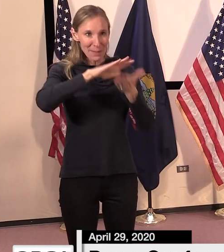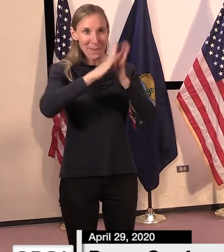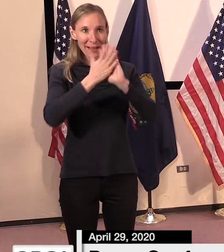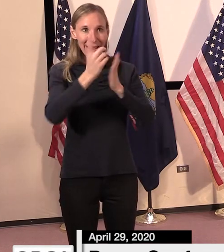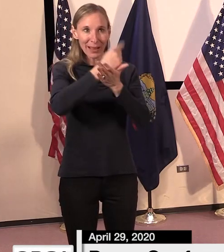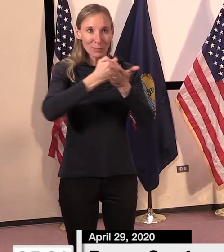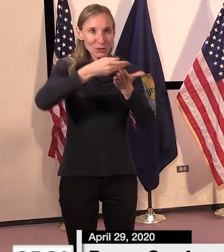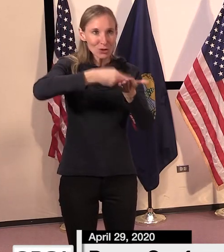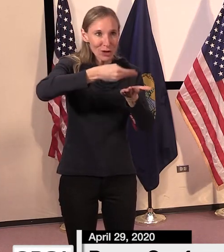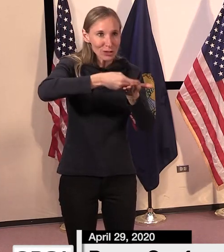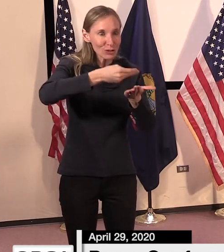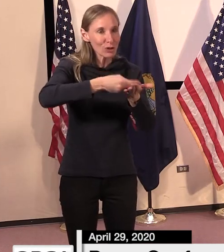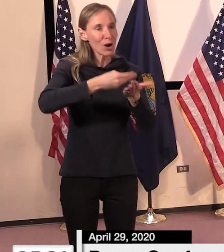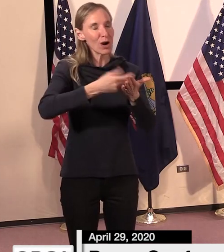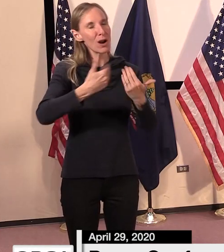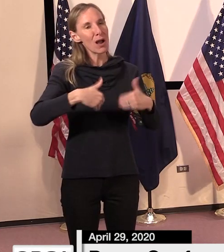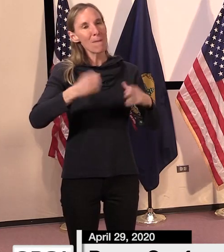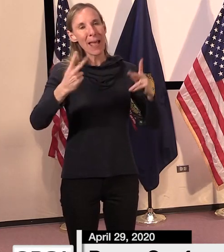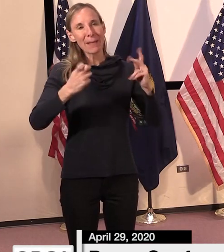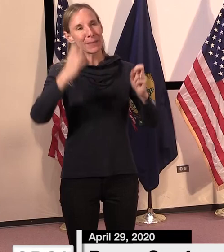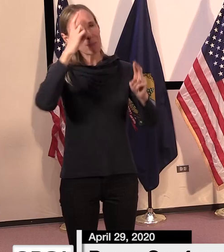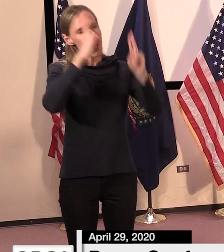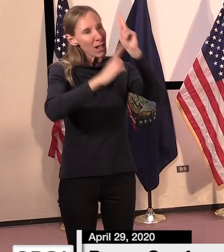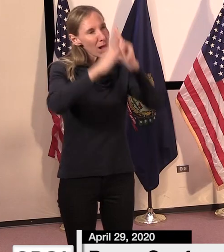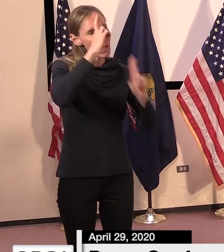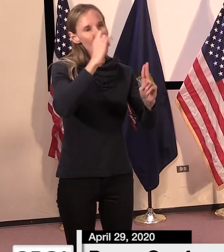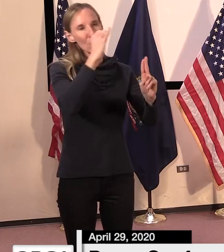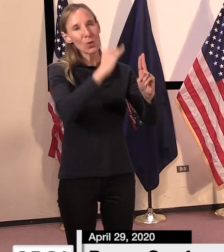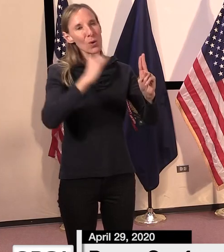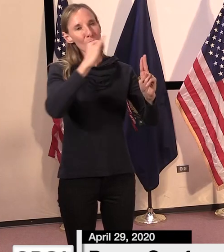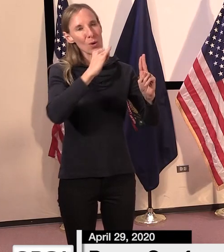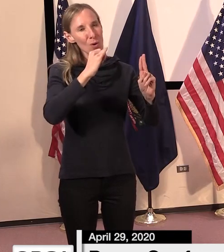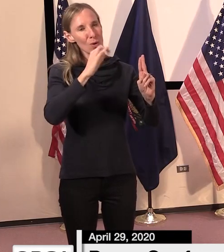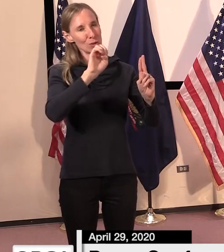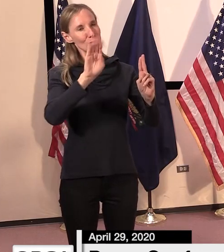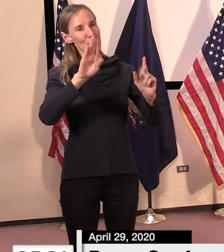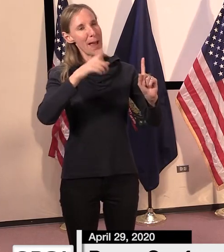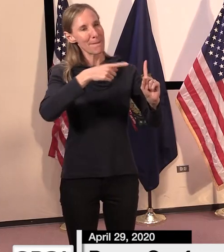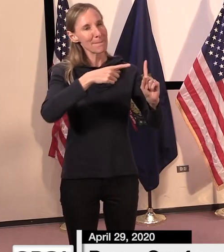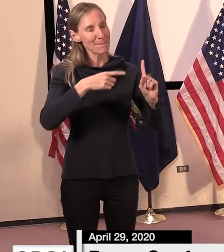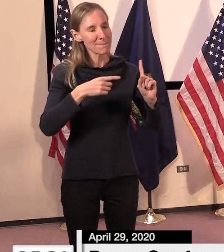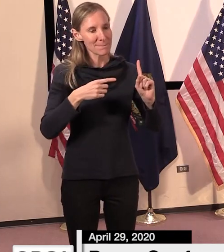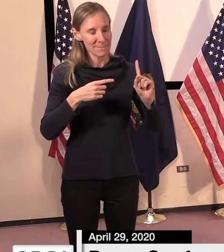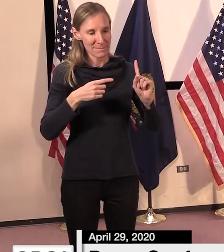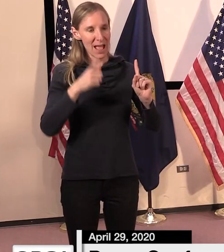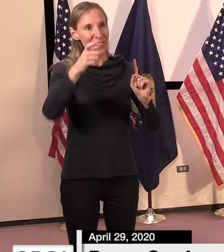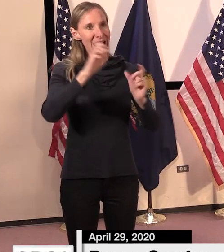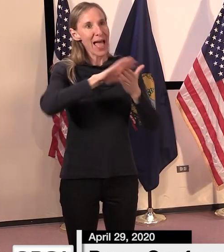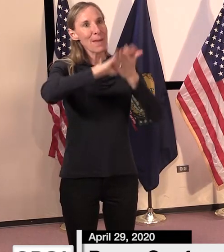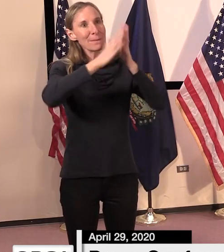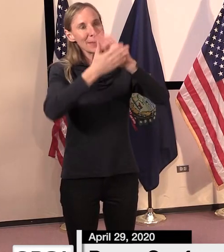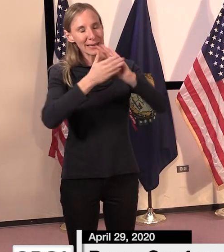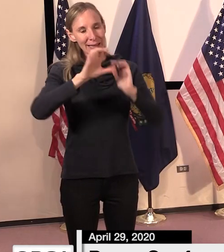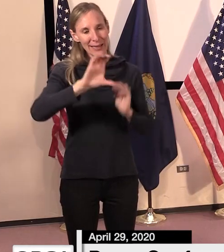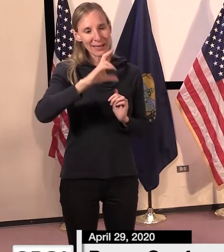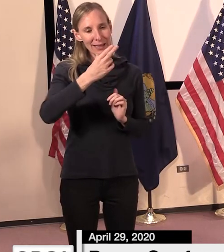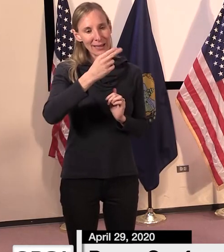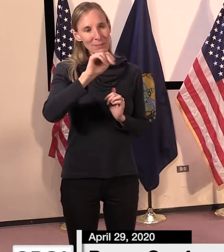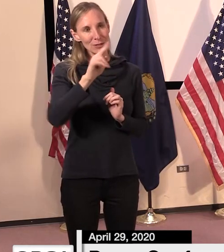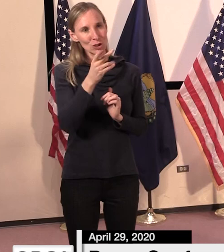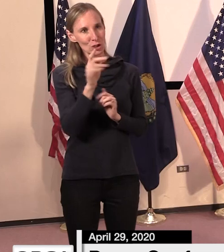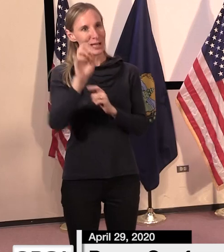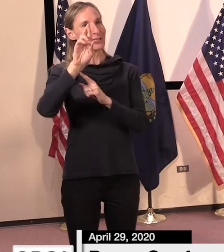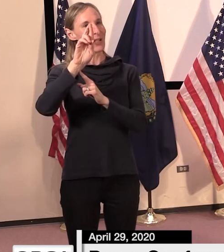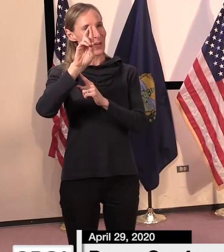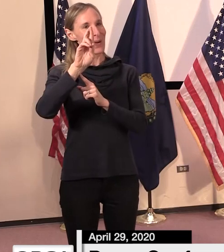well respected, did a lot of great work in that regard, and became chancellor after a stint with the